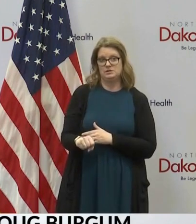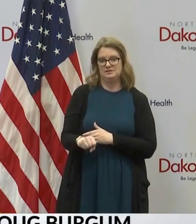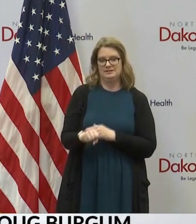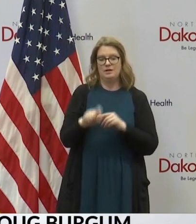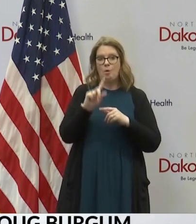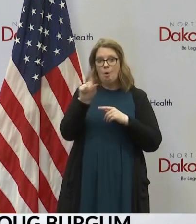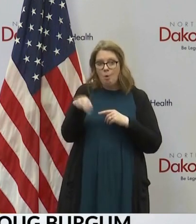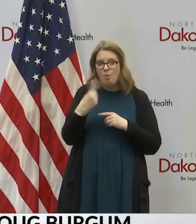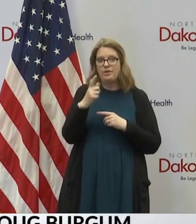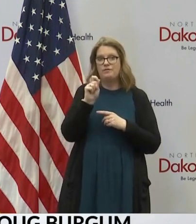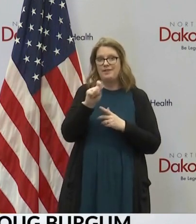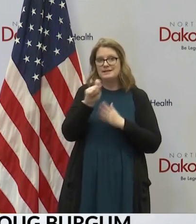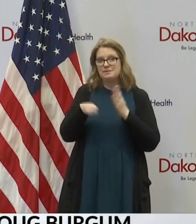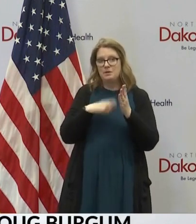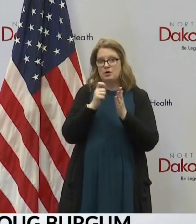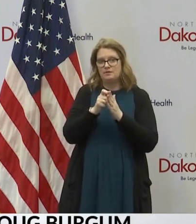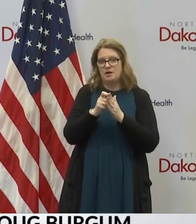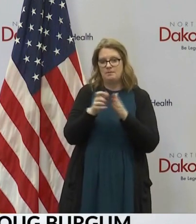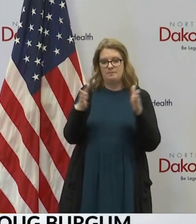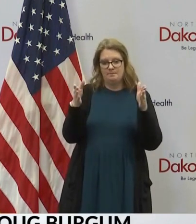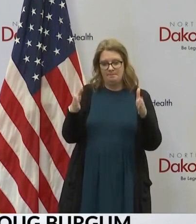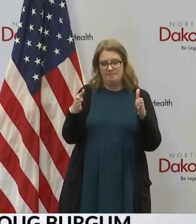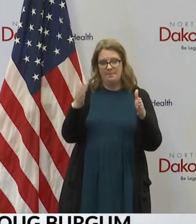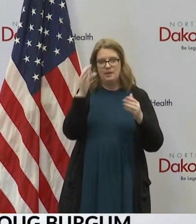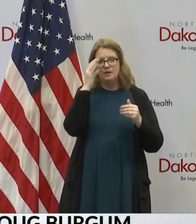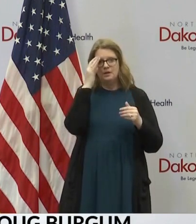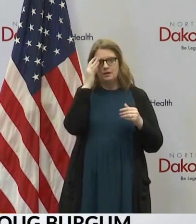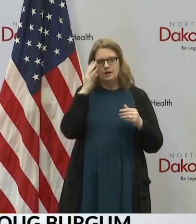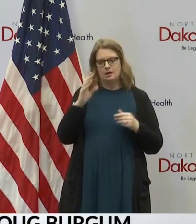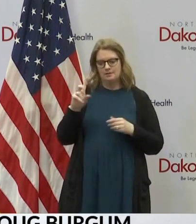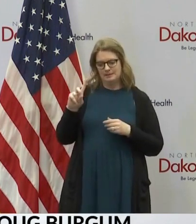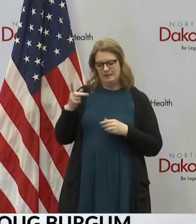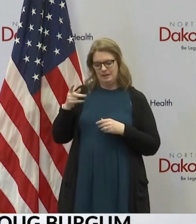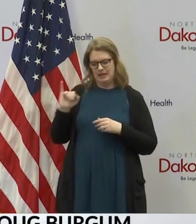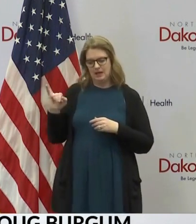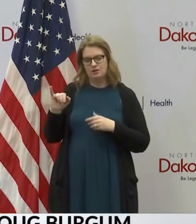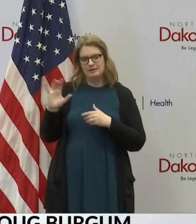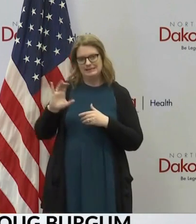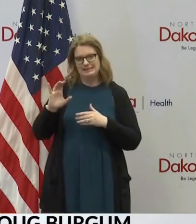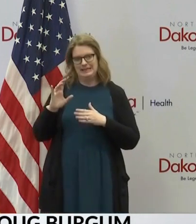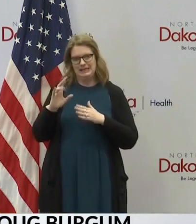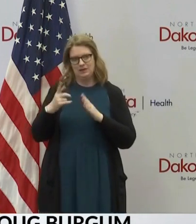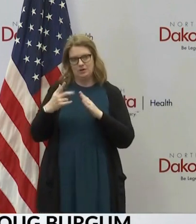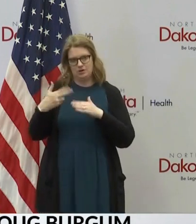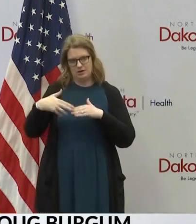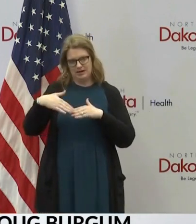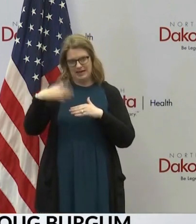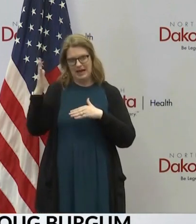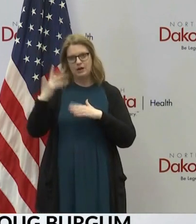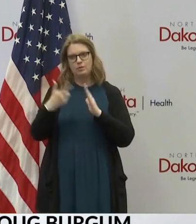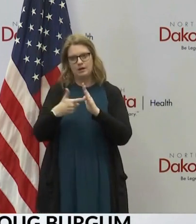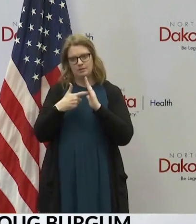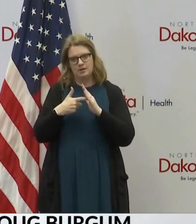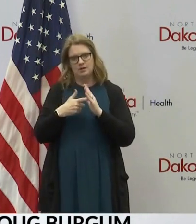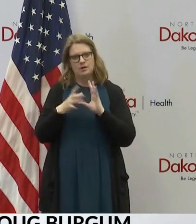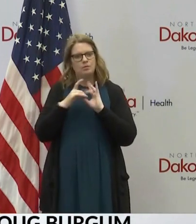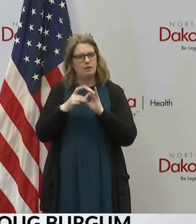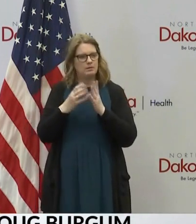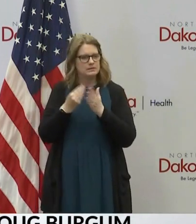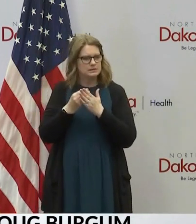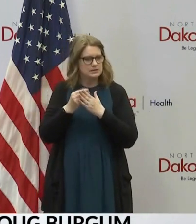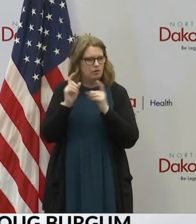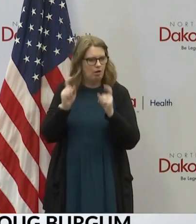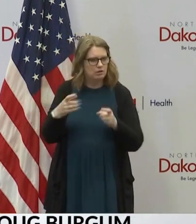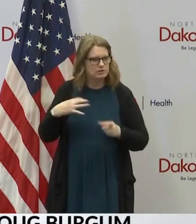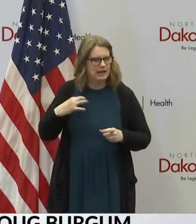of time. And this will also, DPI will waive the C or higher requirement for this semester when doing